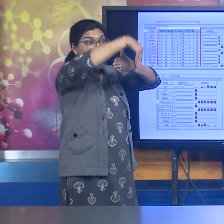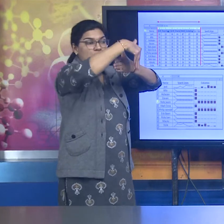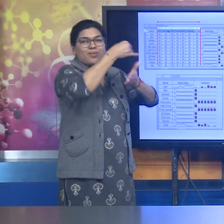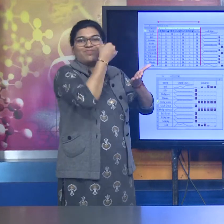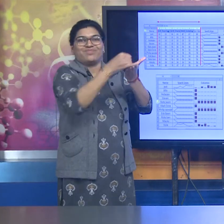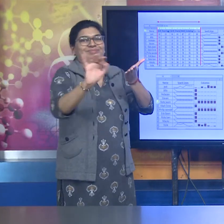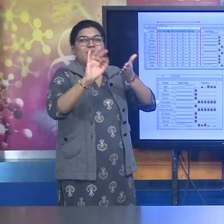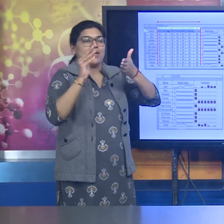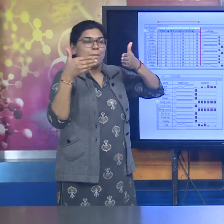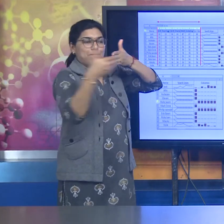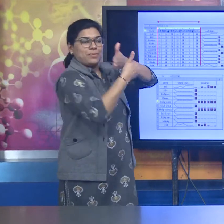the